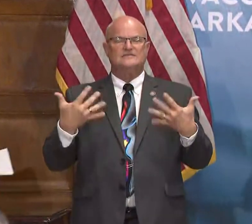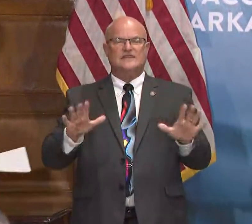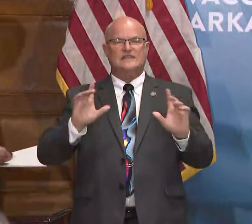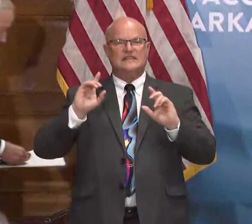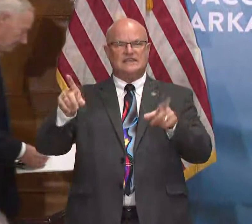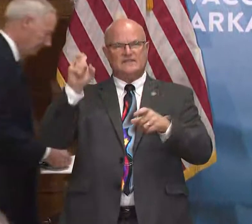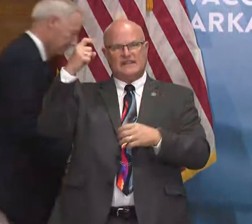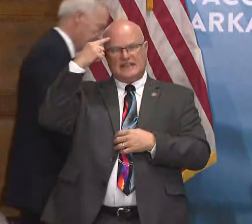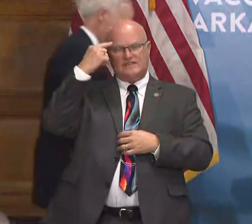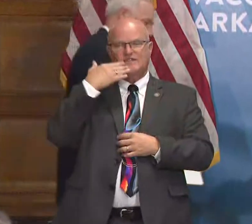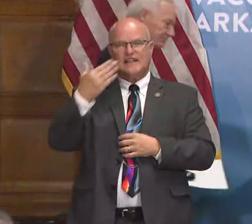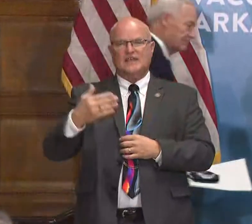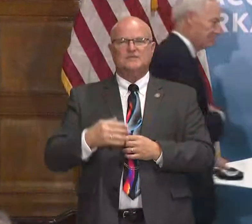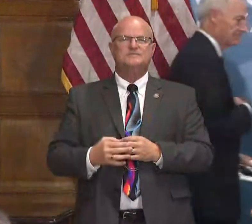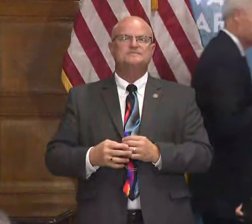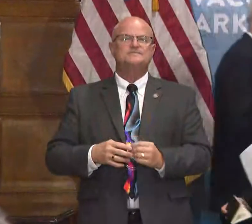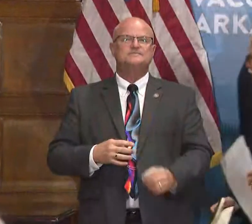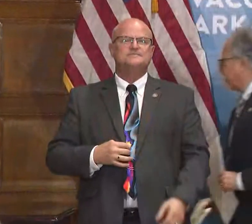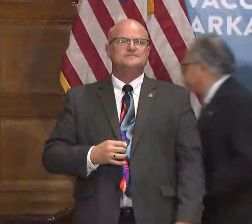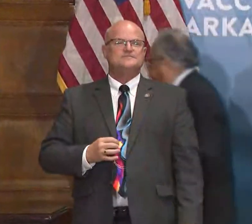over to the governor. Thank you, sir.